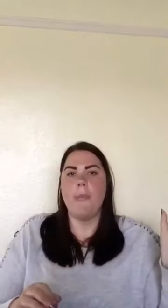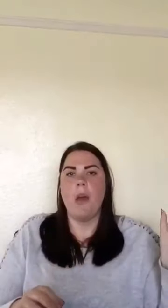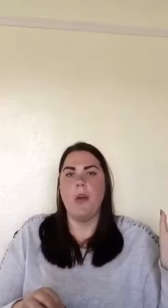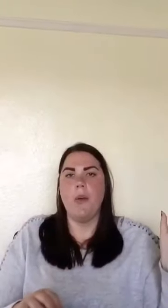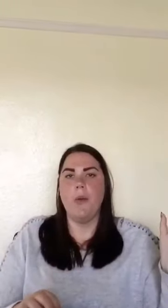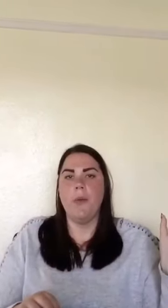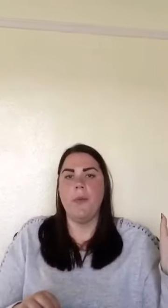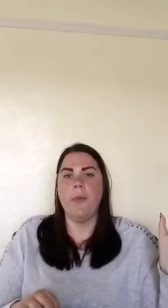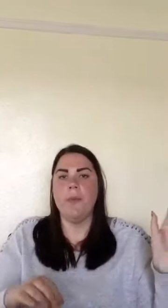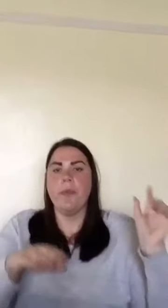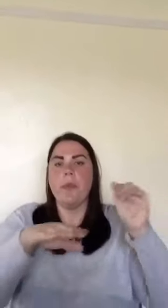rainbow